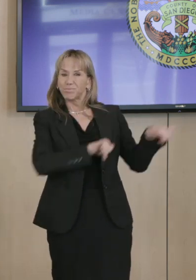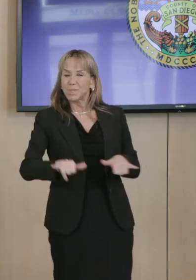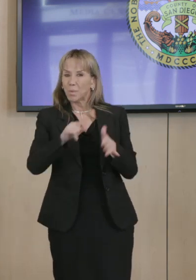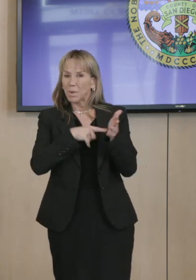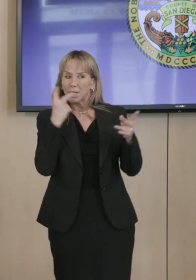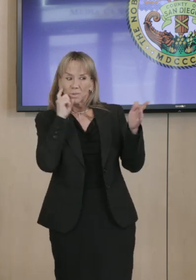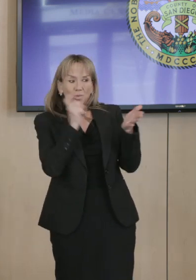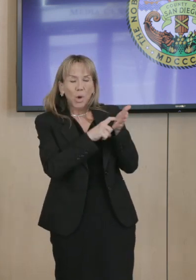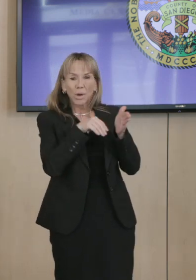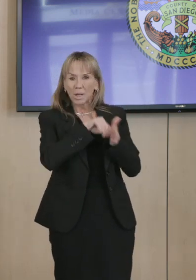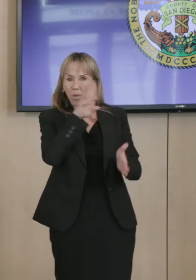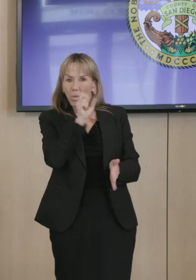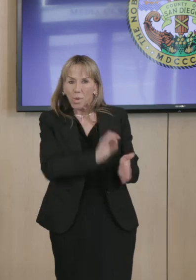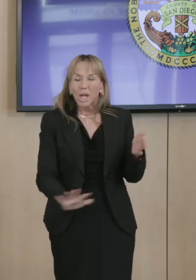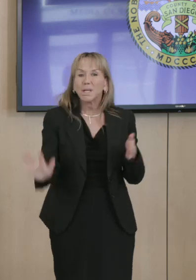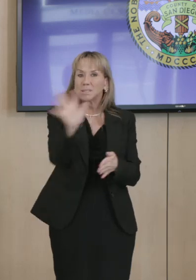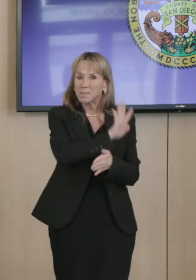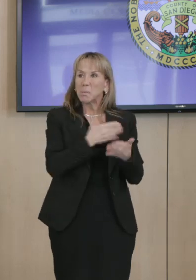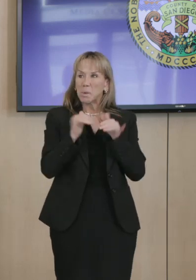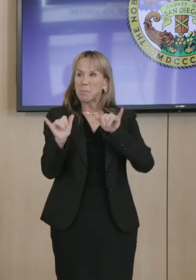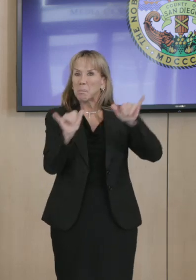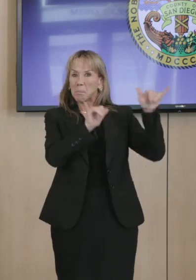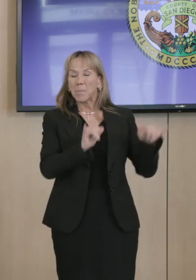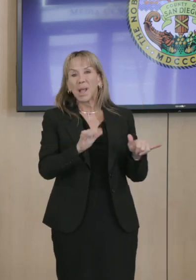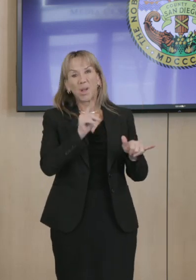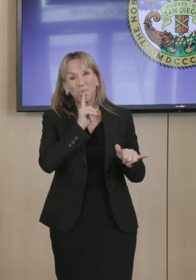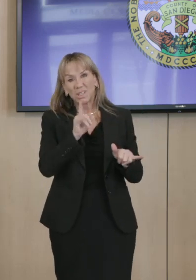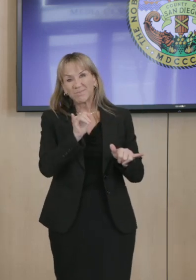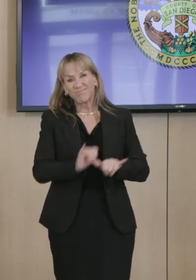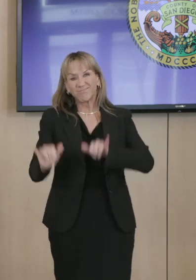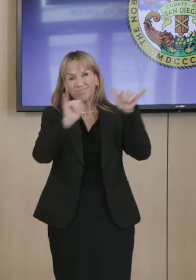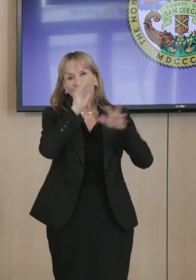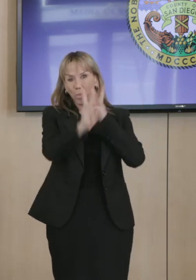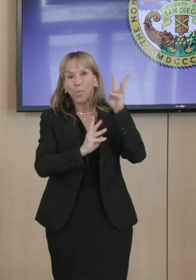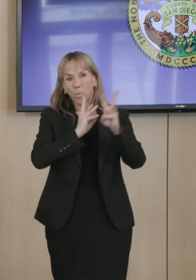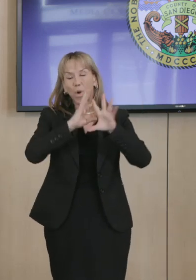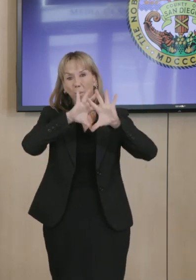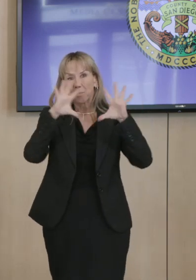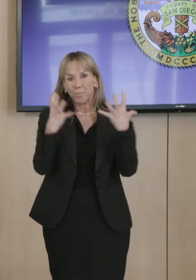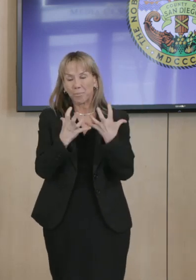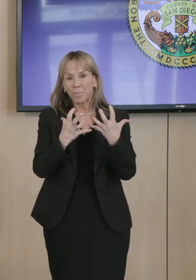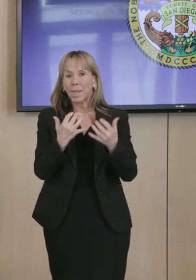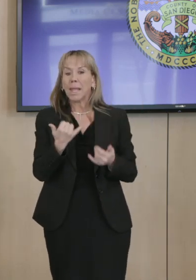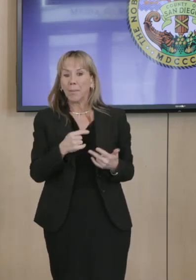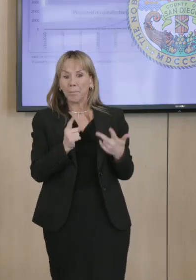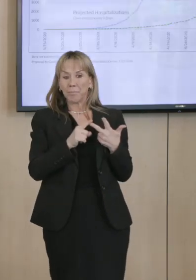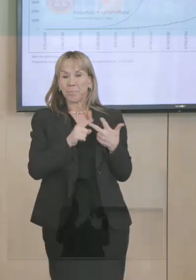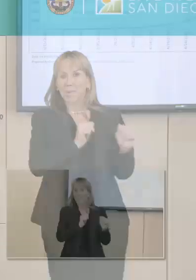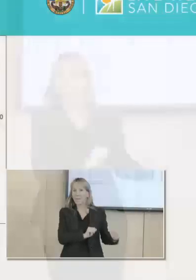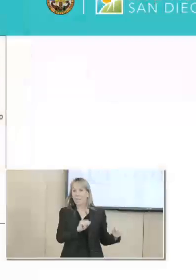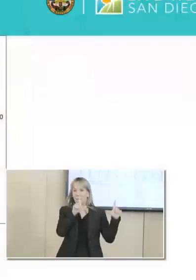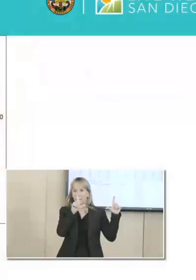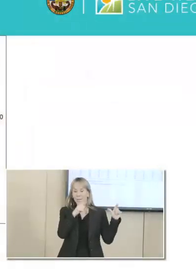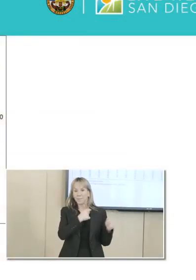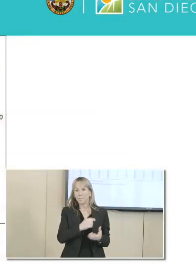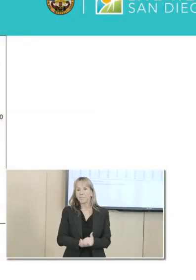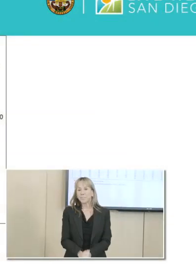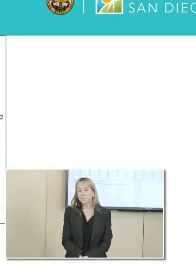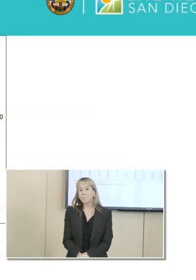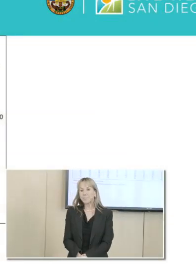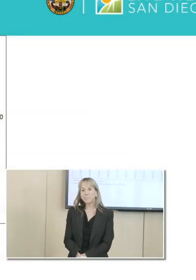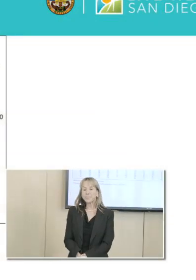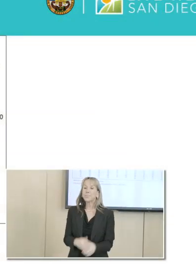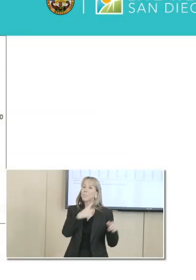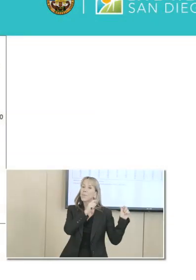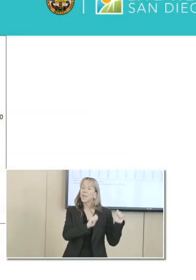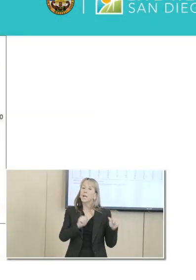of the country and indeed in other parts of the world. And if you could put this next slide up for me. Here we go. I'm